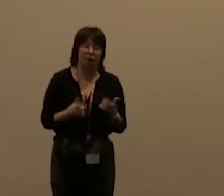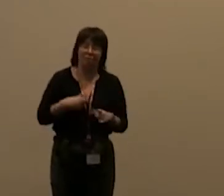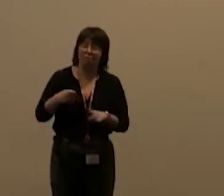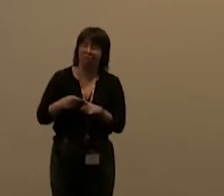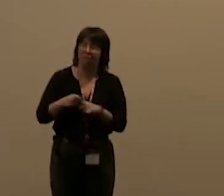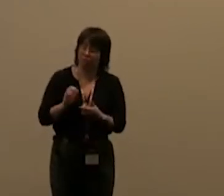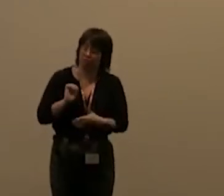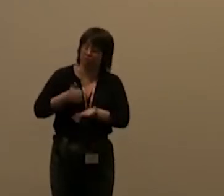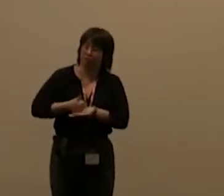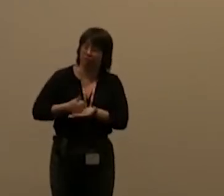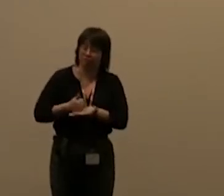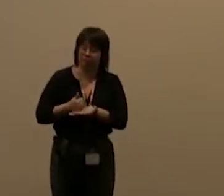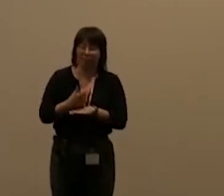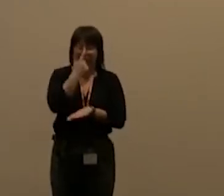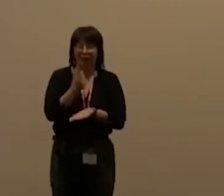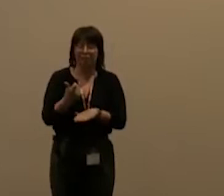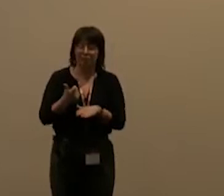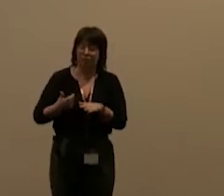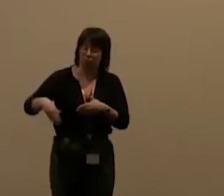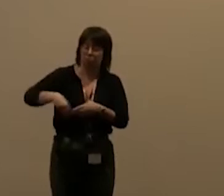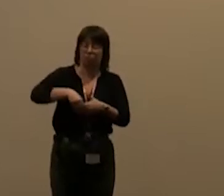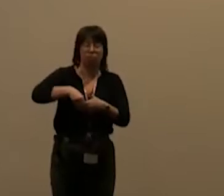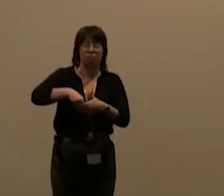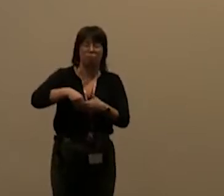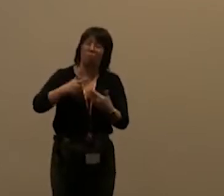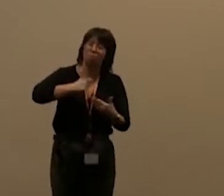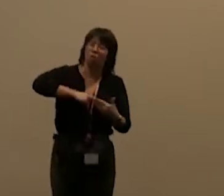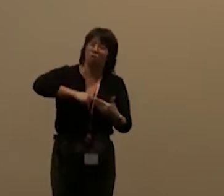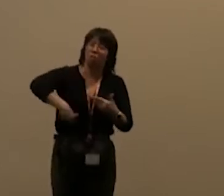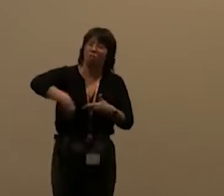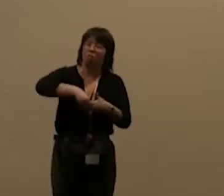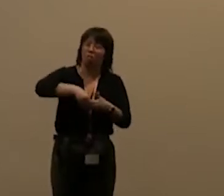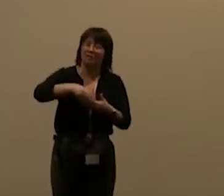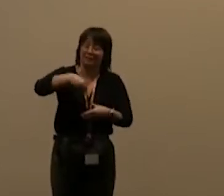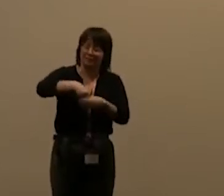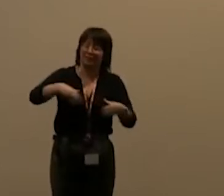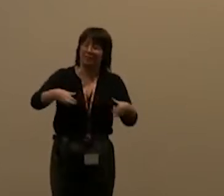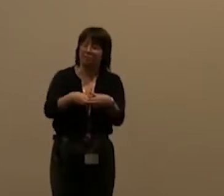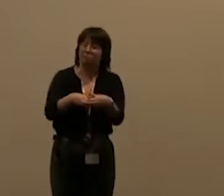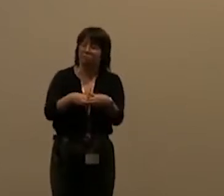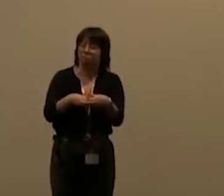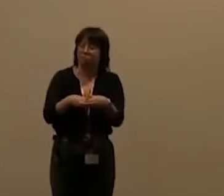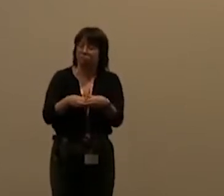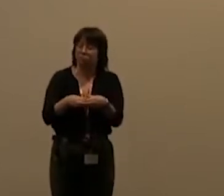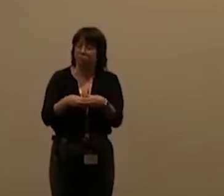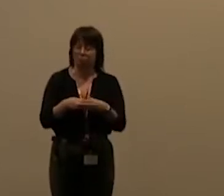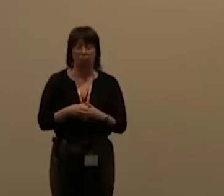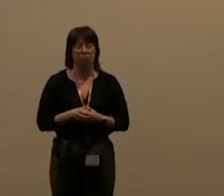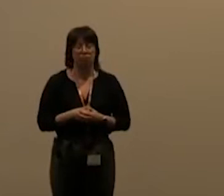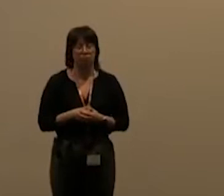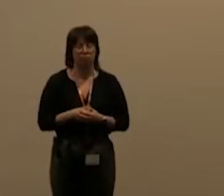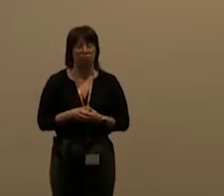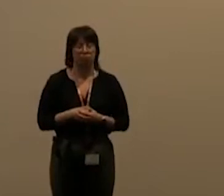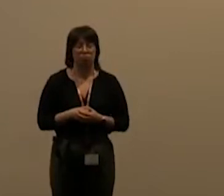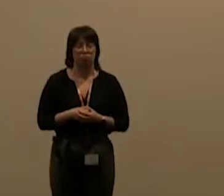in the standalone Power App portal can be a tab or personal application inside of Teams. So you don't have to start from scratch, and there's a